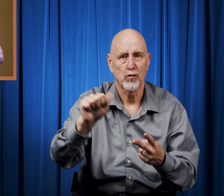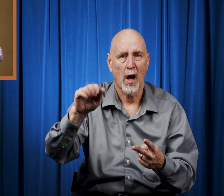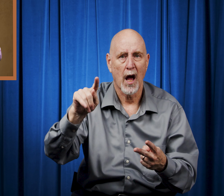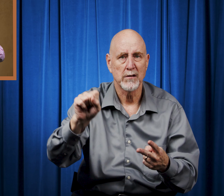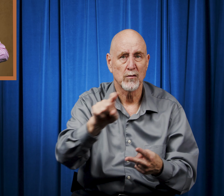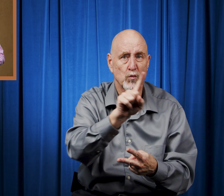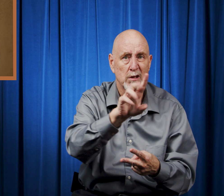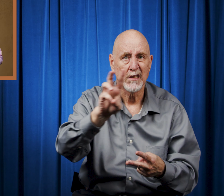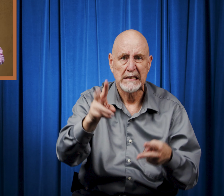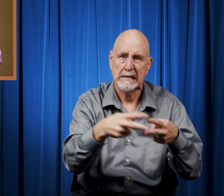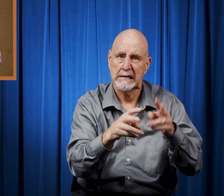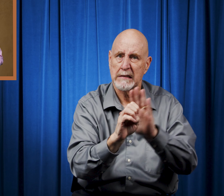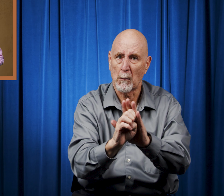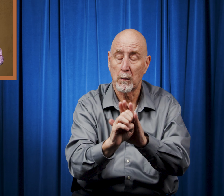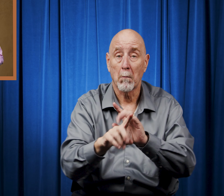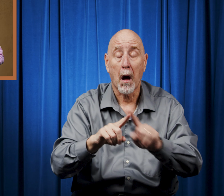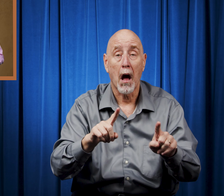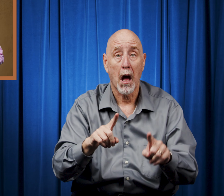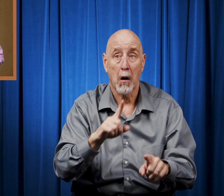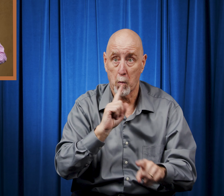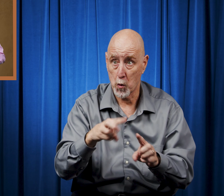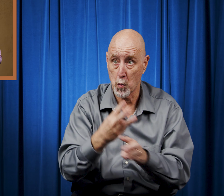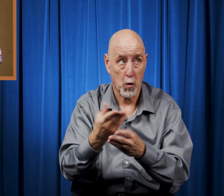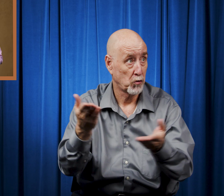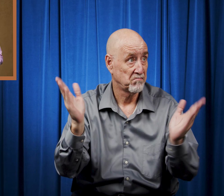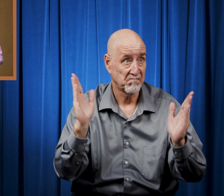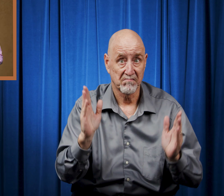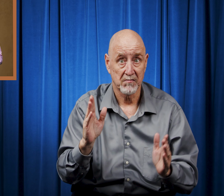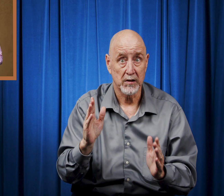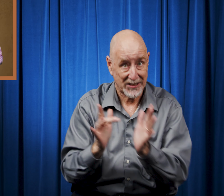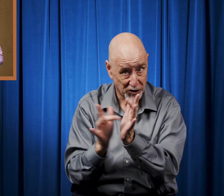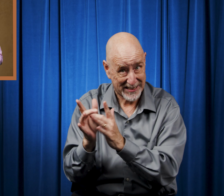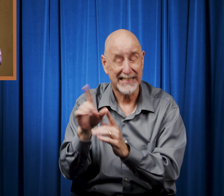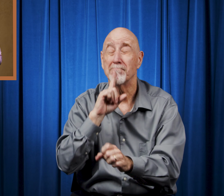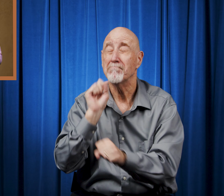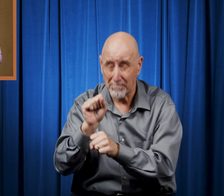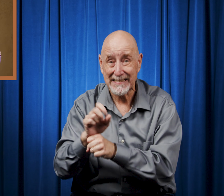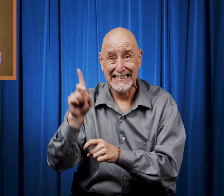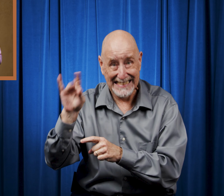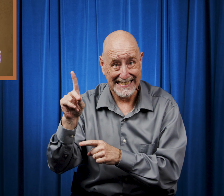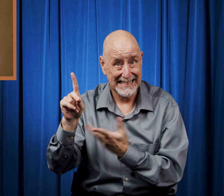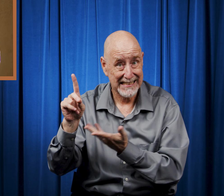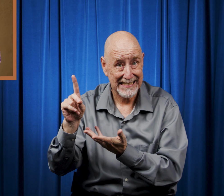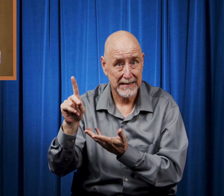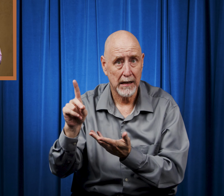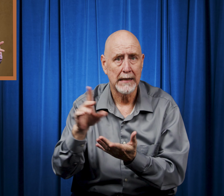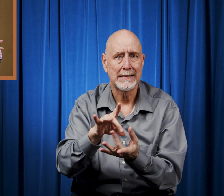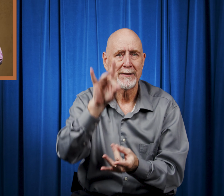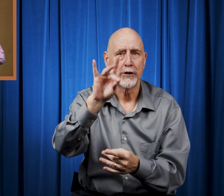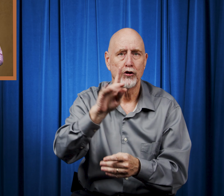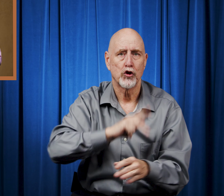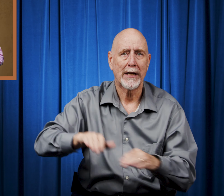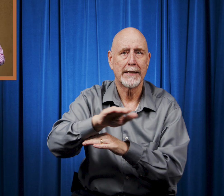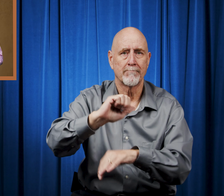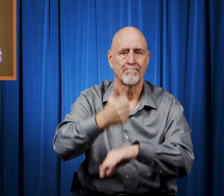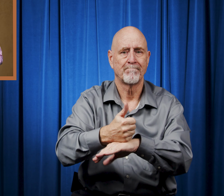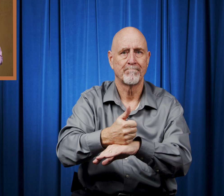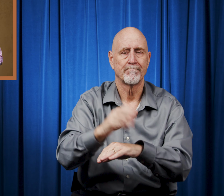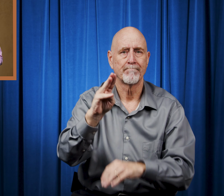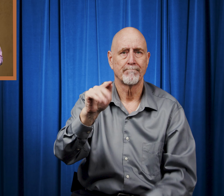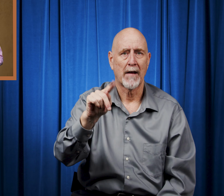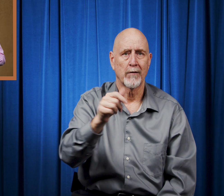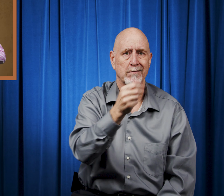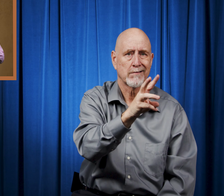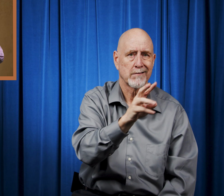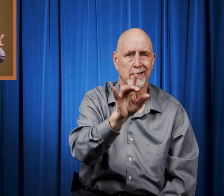42, or Acts 1, verse 6. In reality, what he actually did do was establish a spiritual